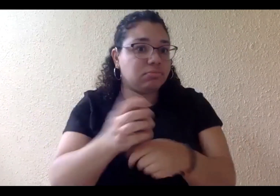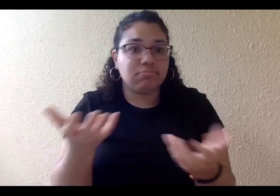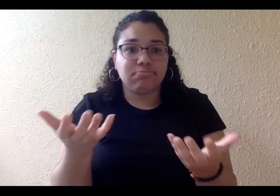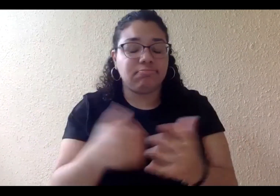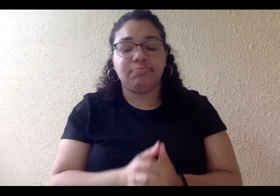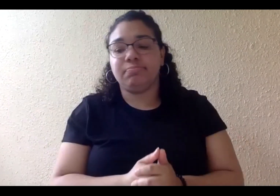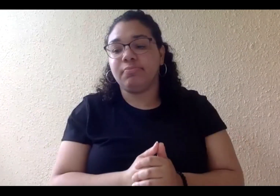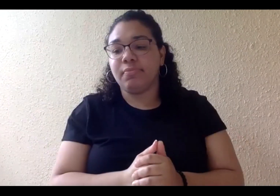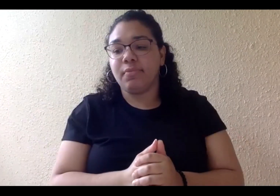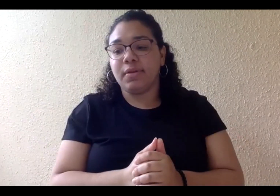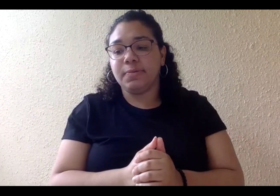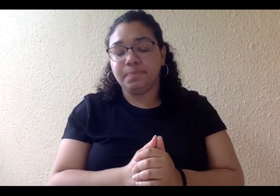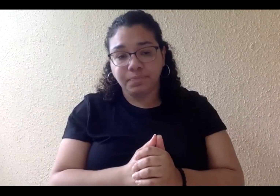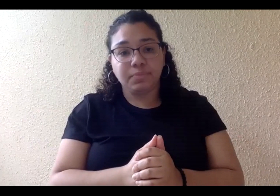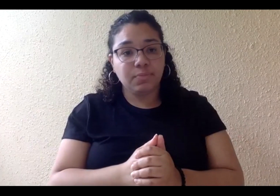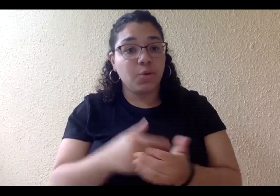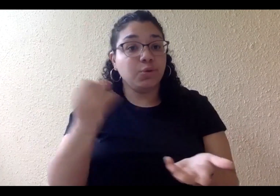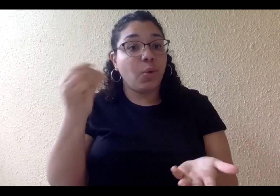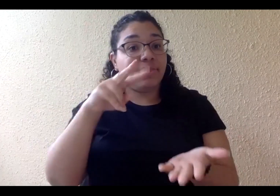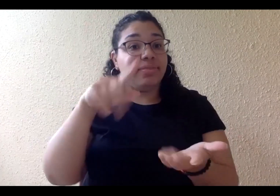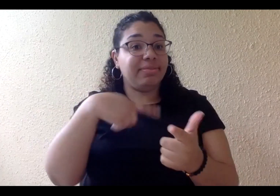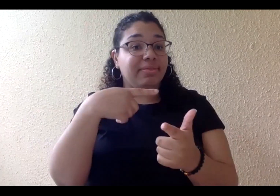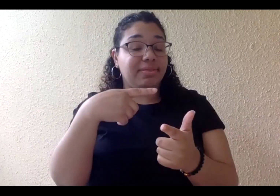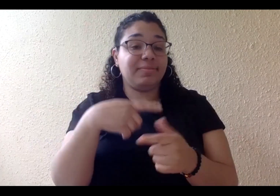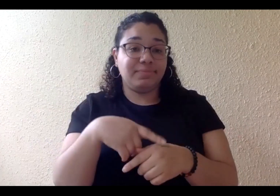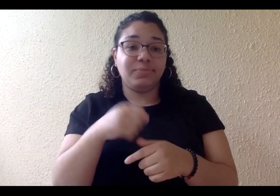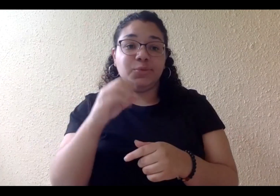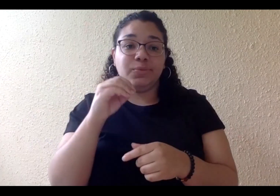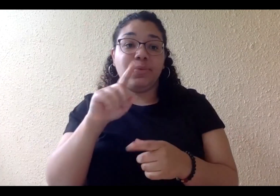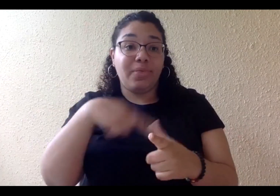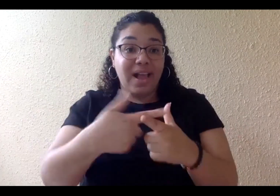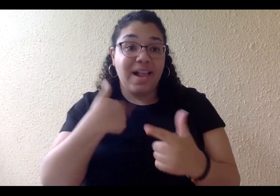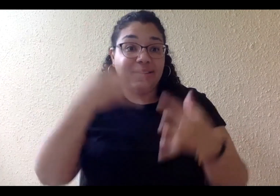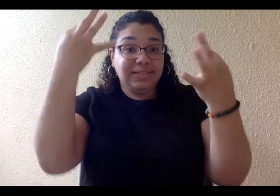the opportunity to get a job, or it was tough to find a job for them.